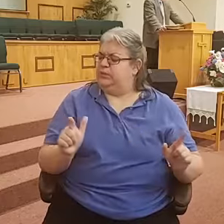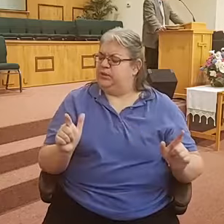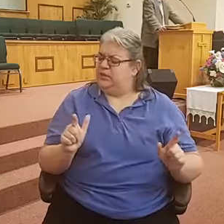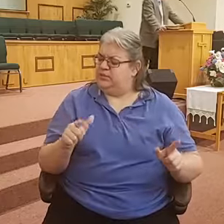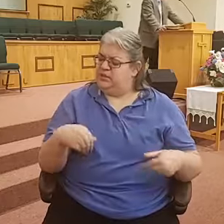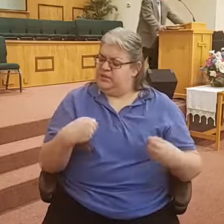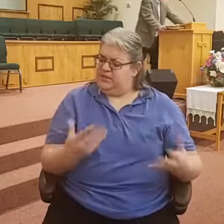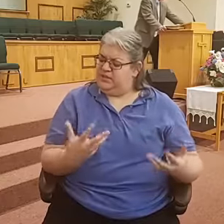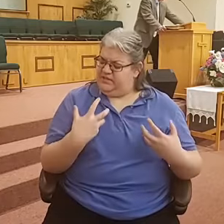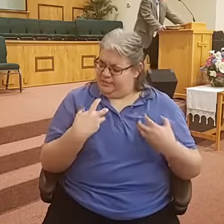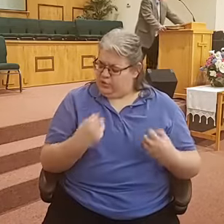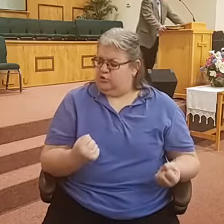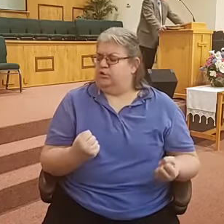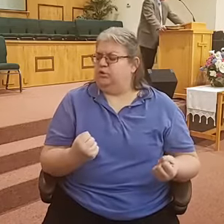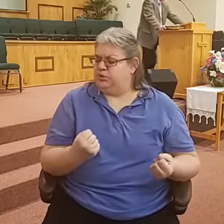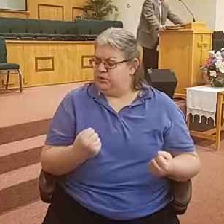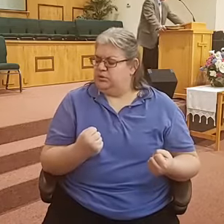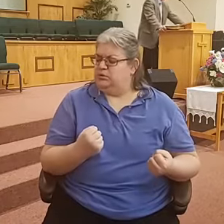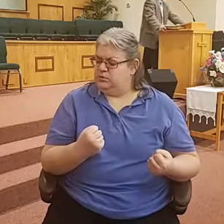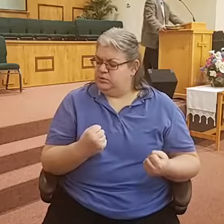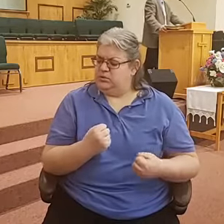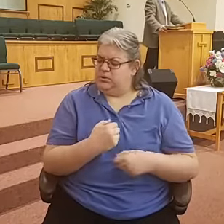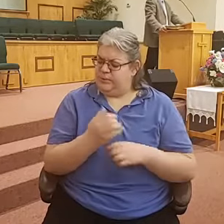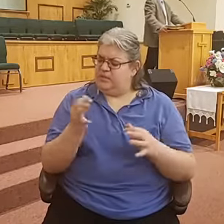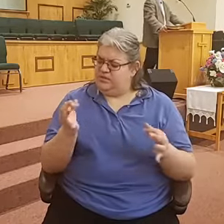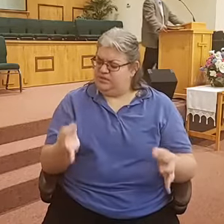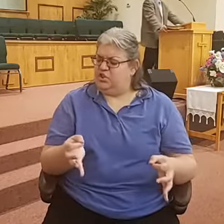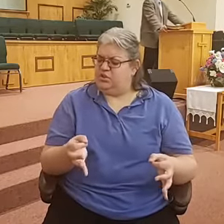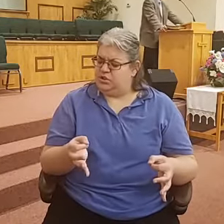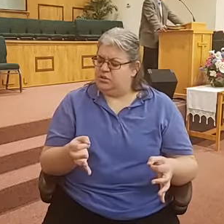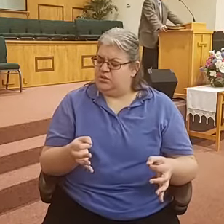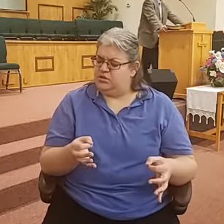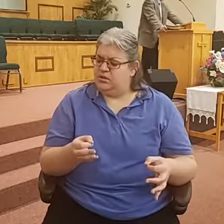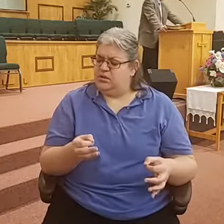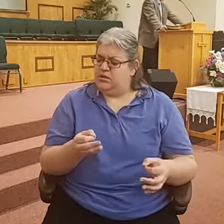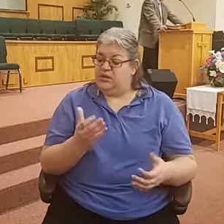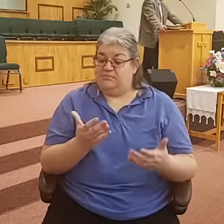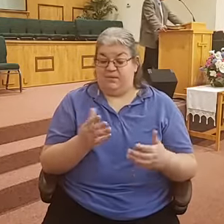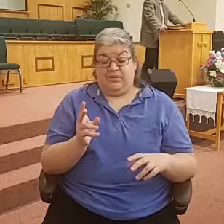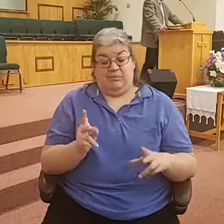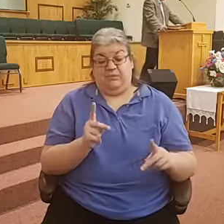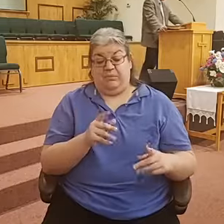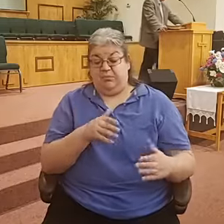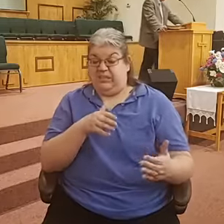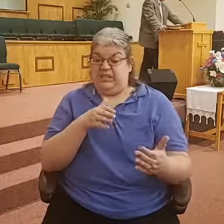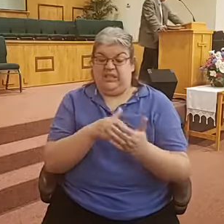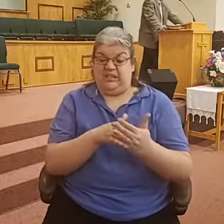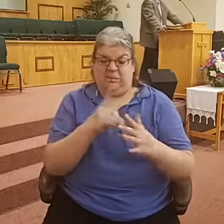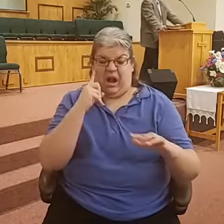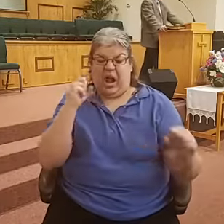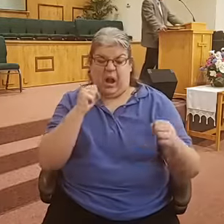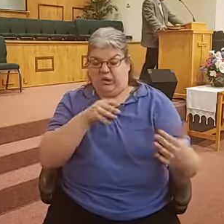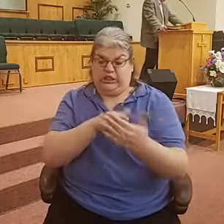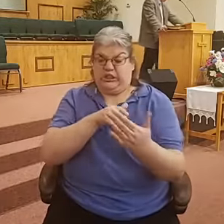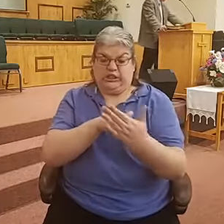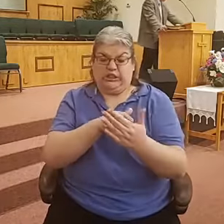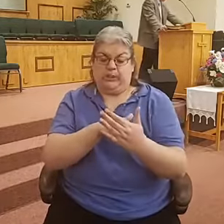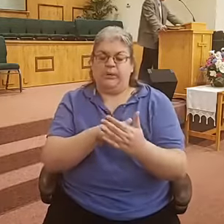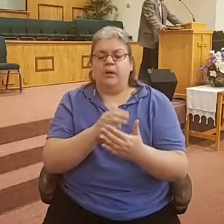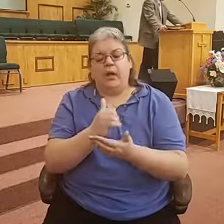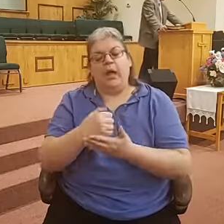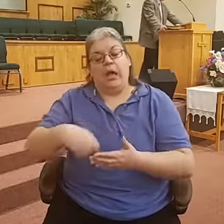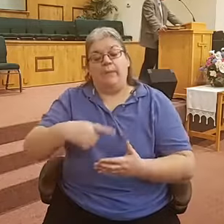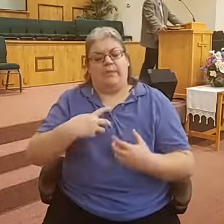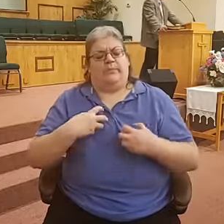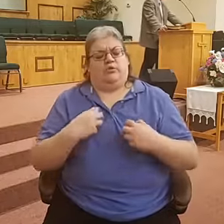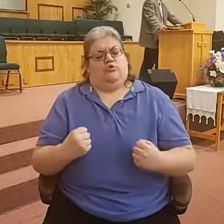make these decisions, even though the crowd that would be against them may be loud. Help them to be courageous and